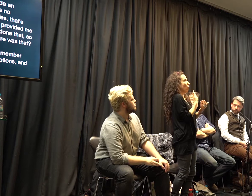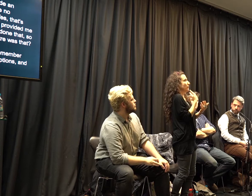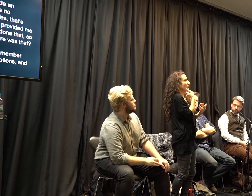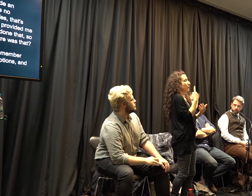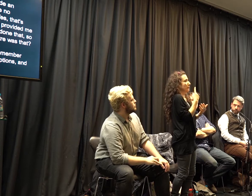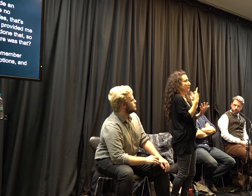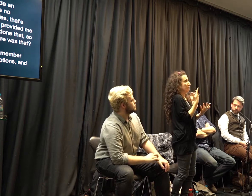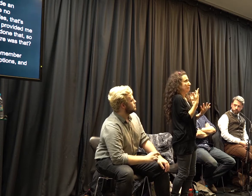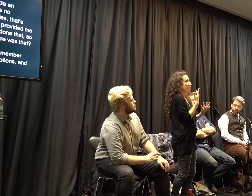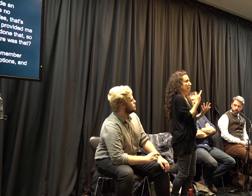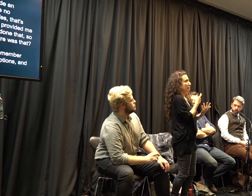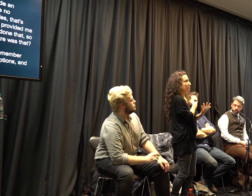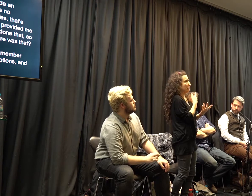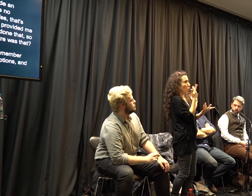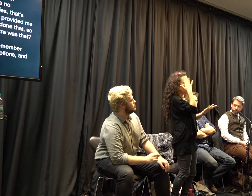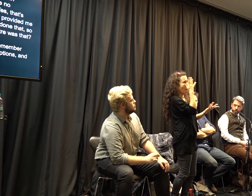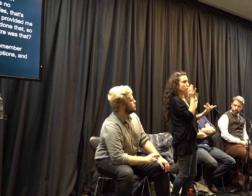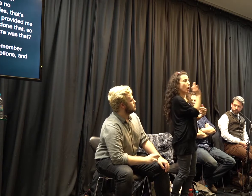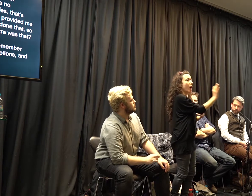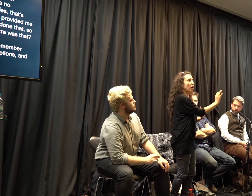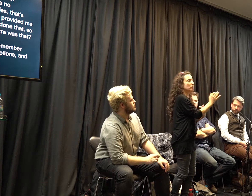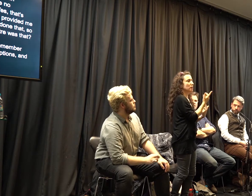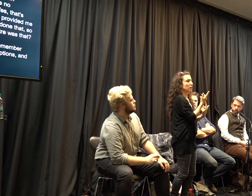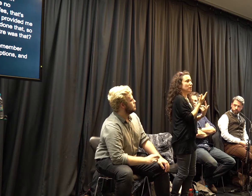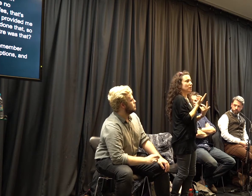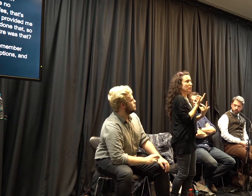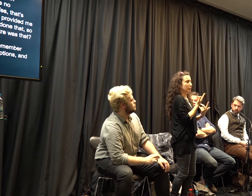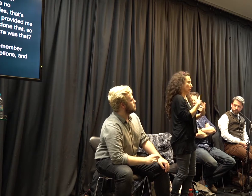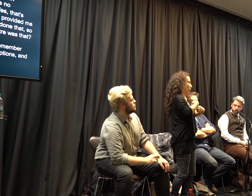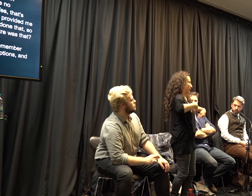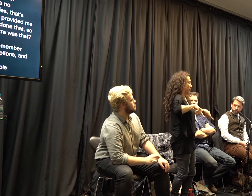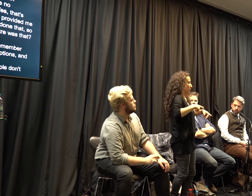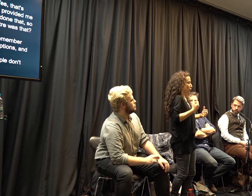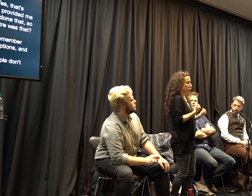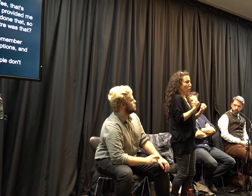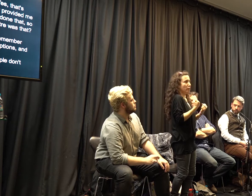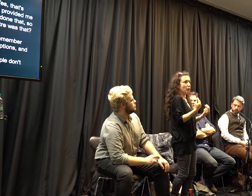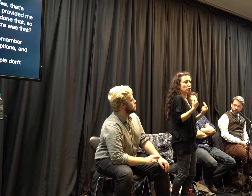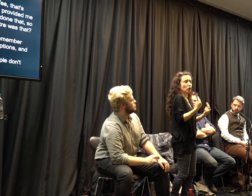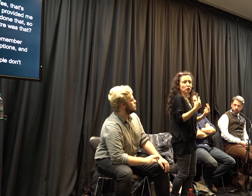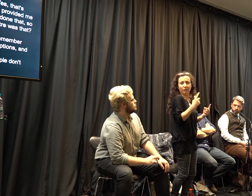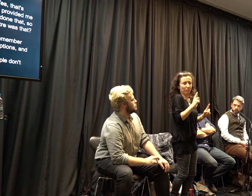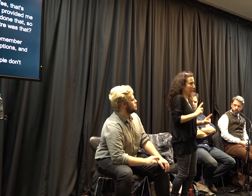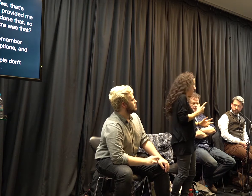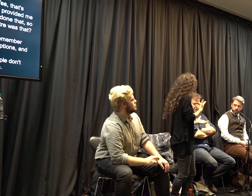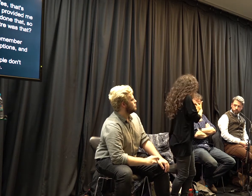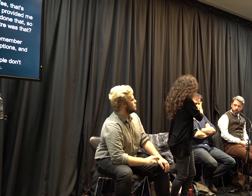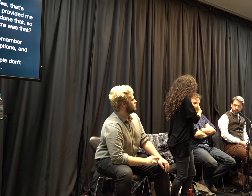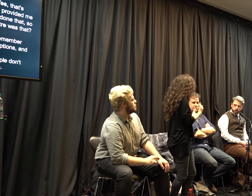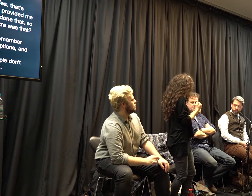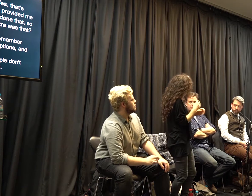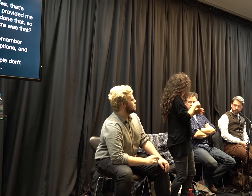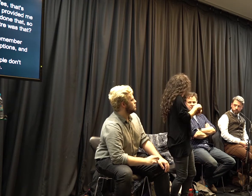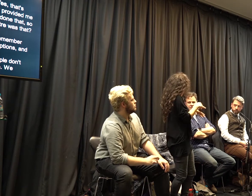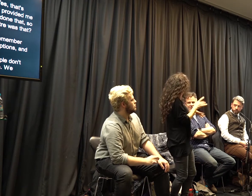wrong, I think a lot of deaf people don't know how to ask for the access they require. We are